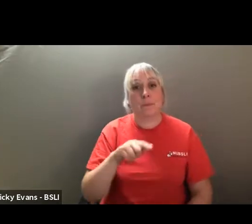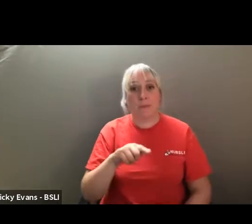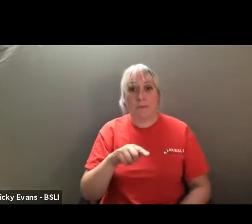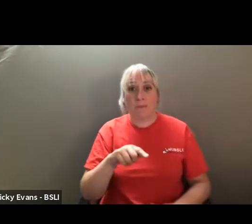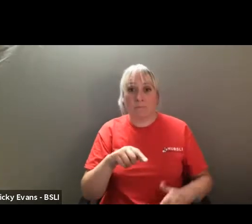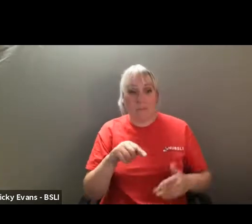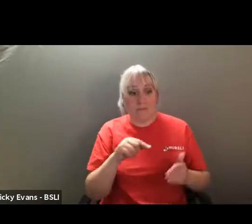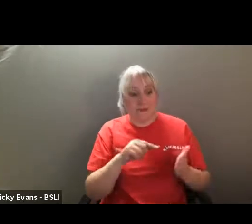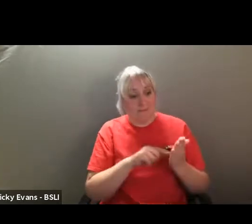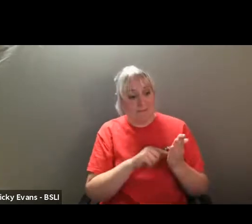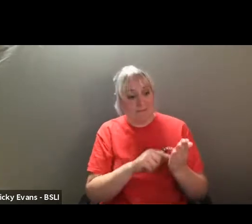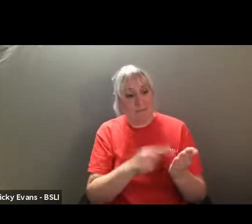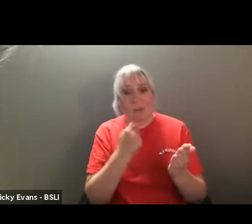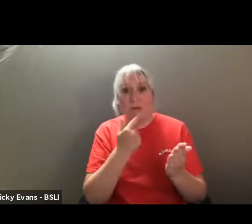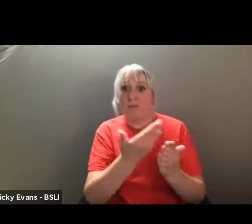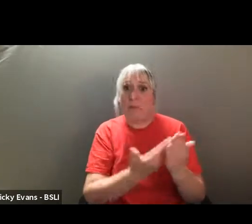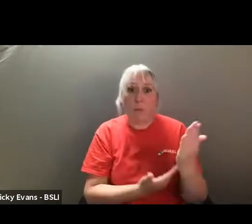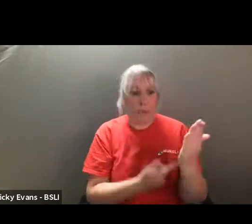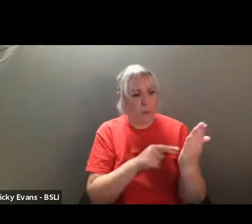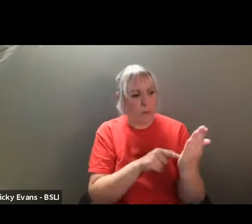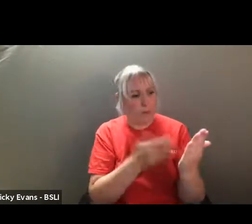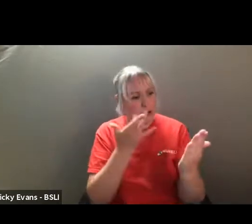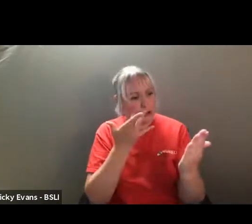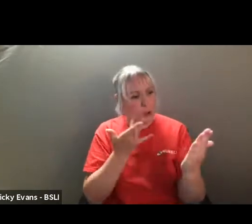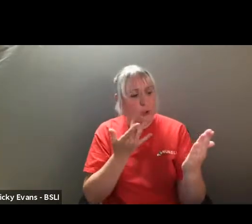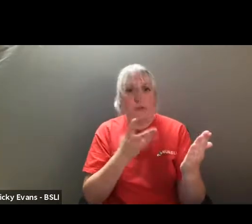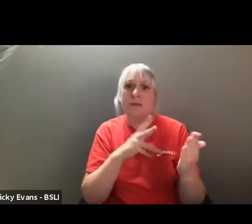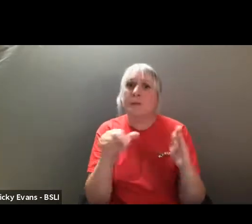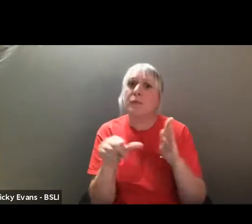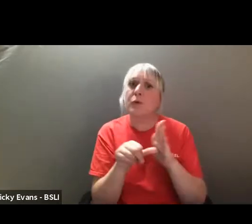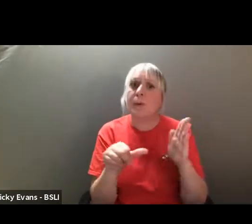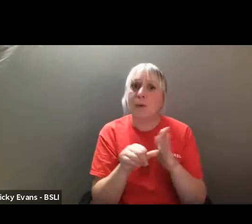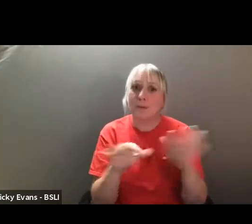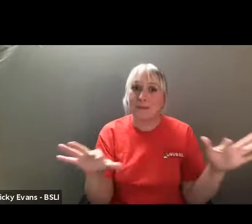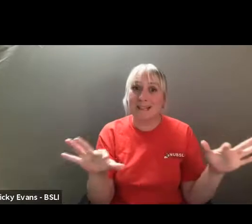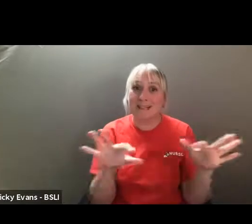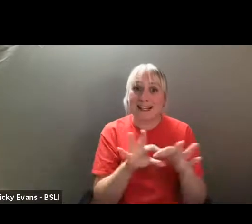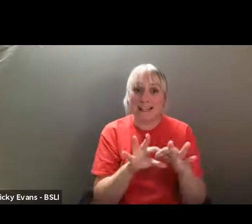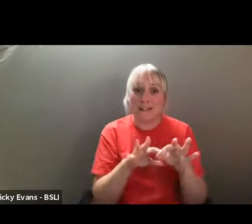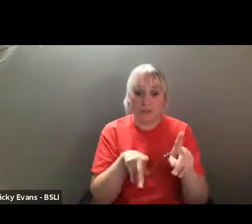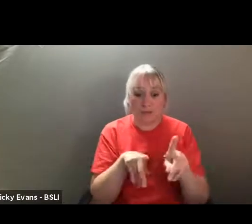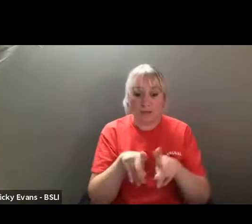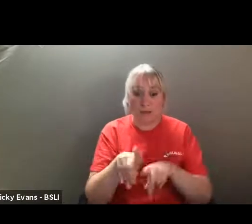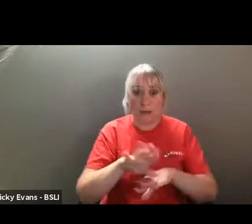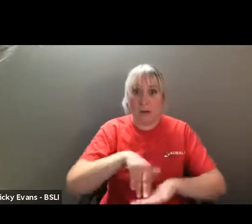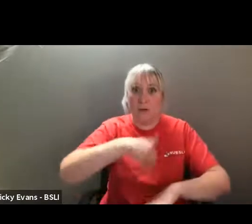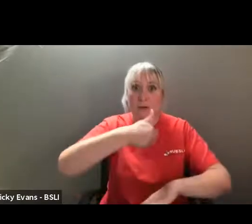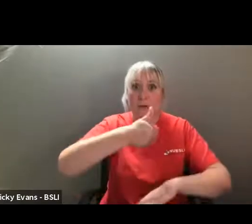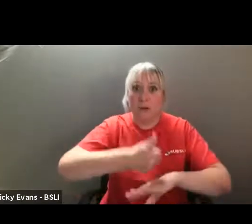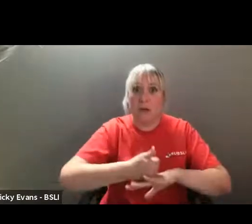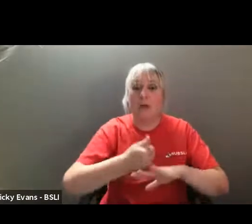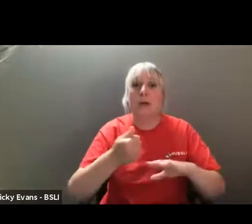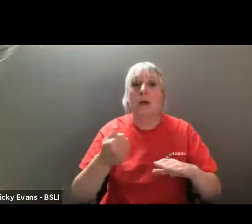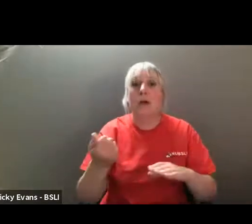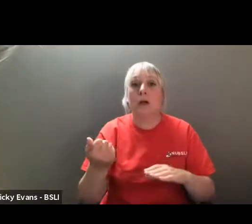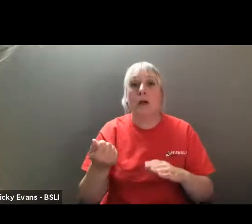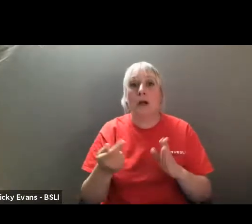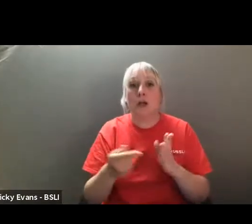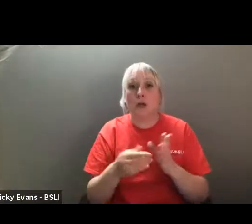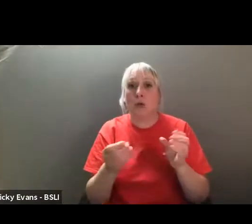of the difficulties in running a universal basic income